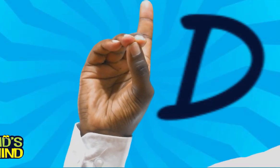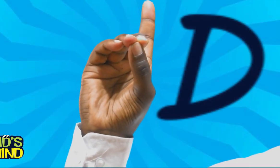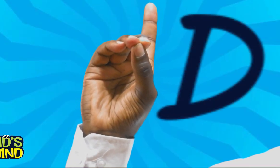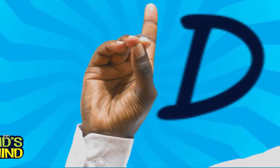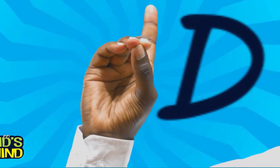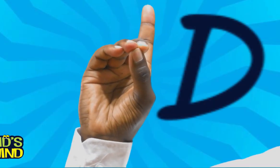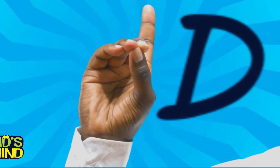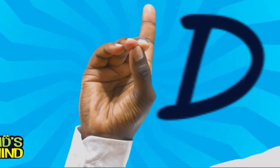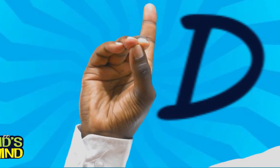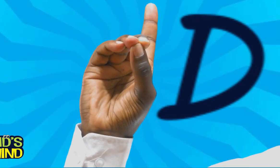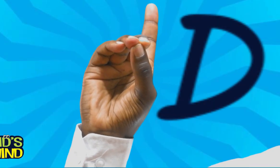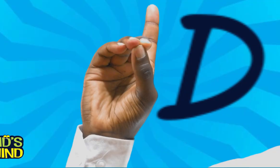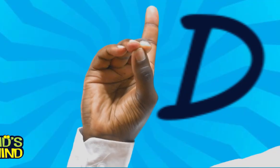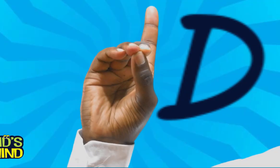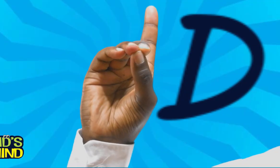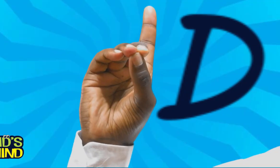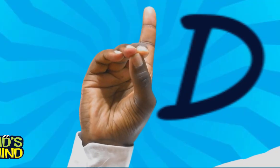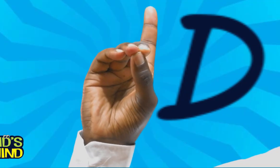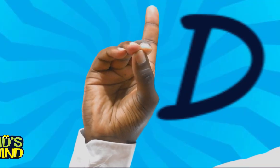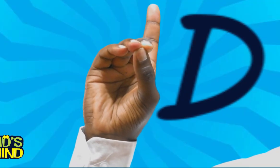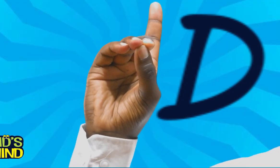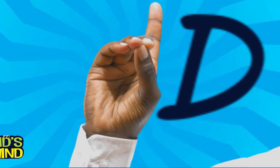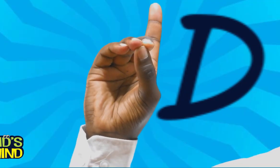the pointing finger. Do you